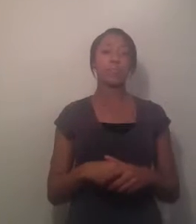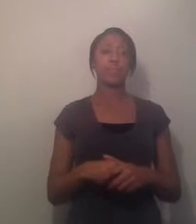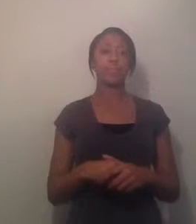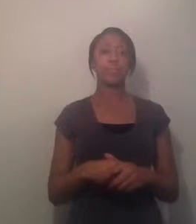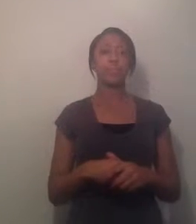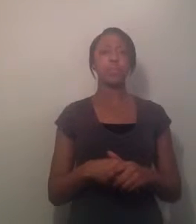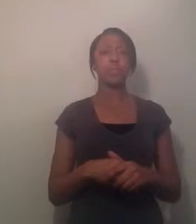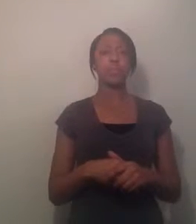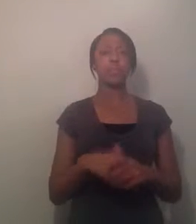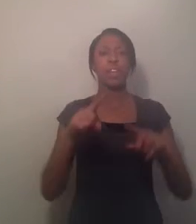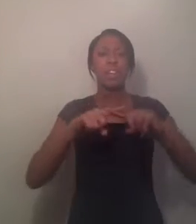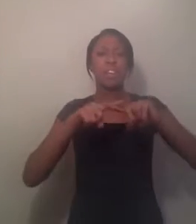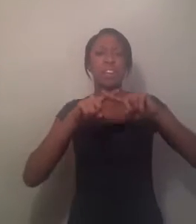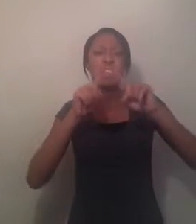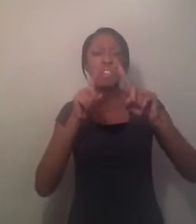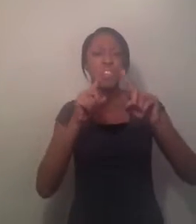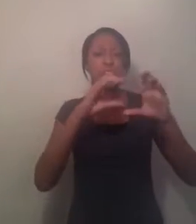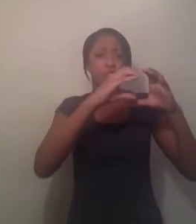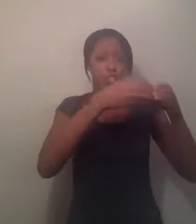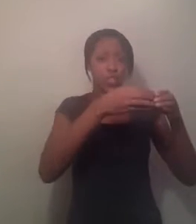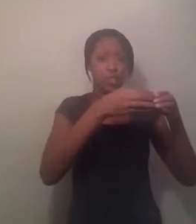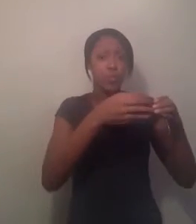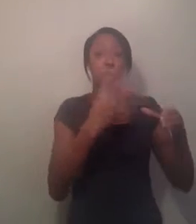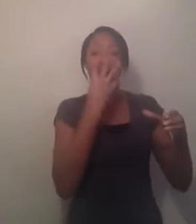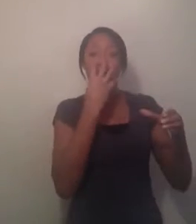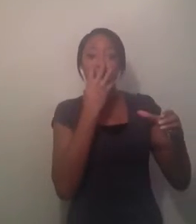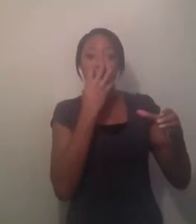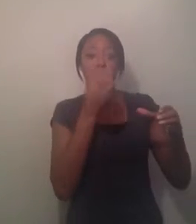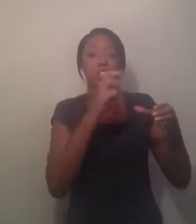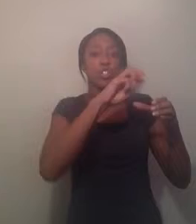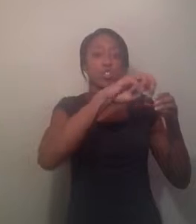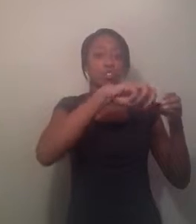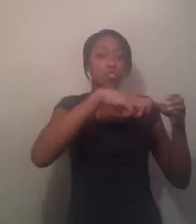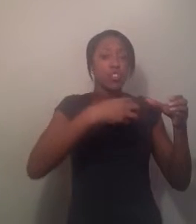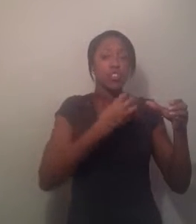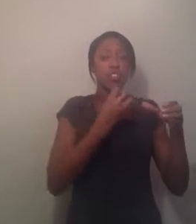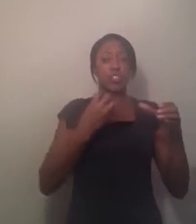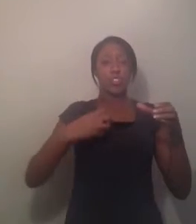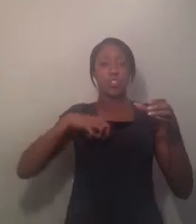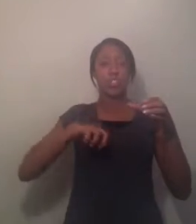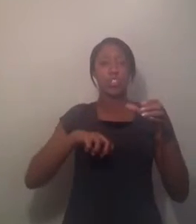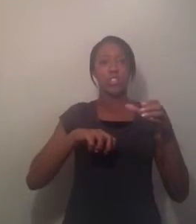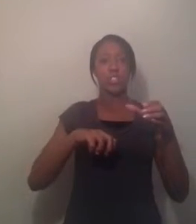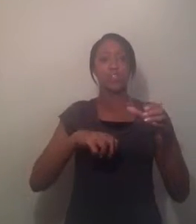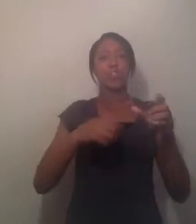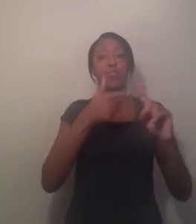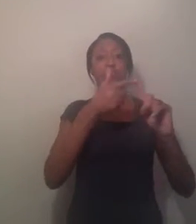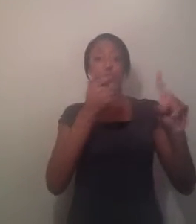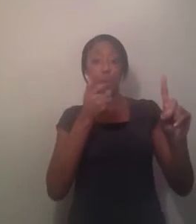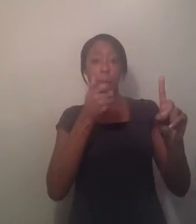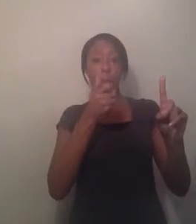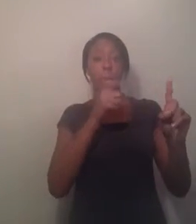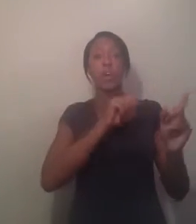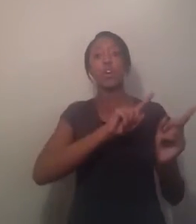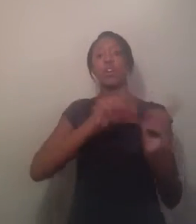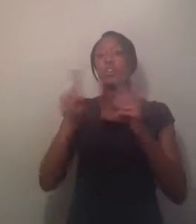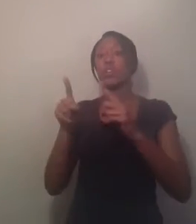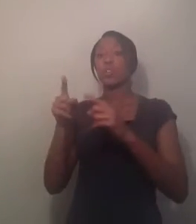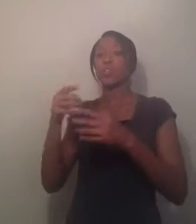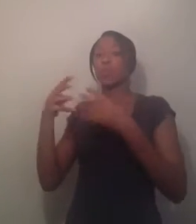is transferred through the membrane of the alveolar walls to the blood cells of the capillaries within. At the same time,